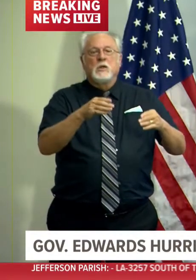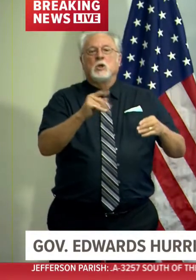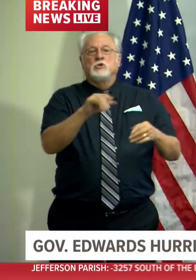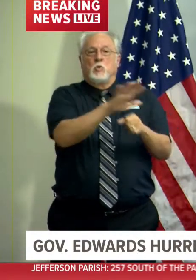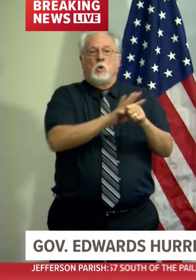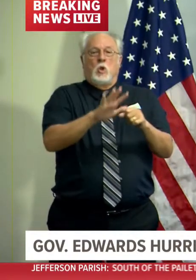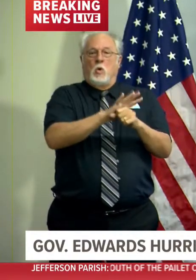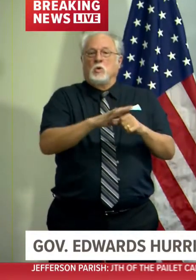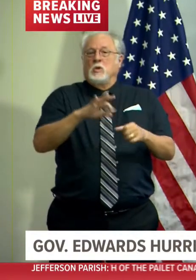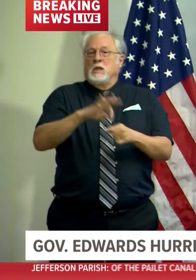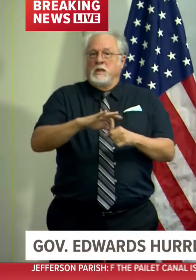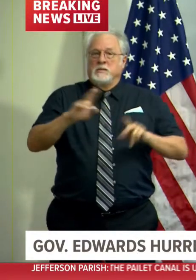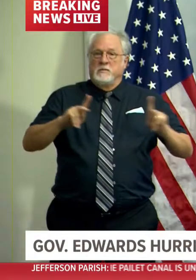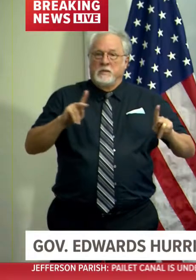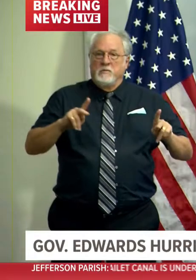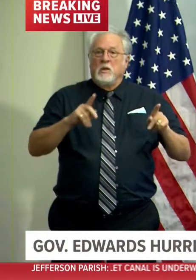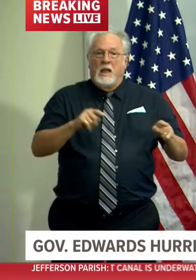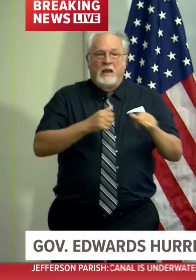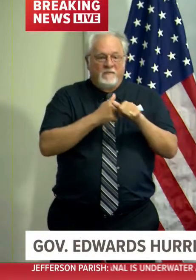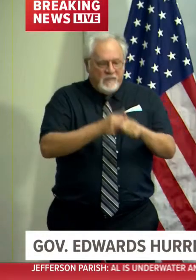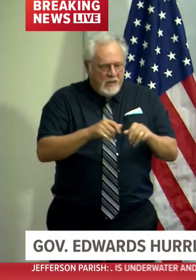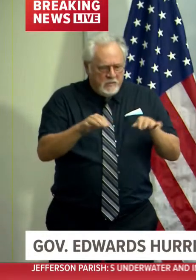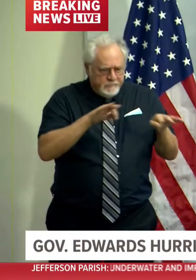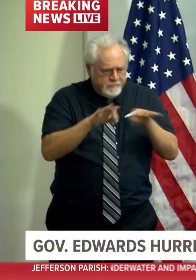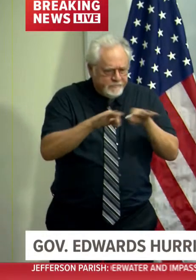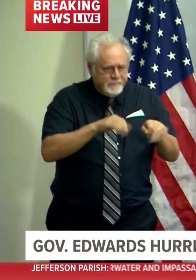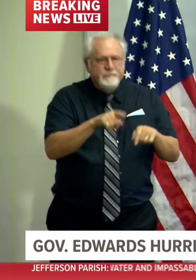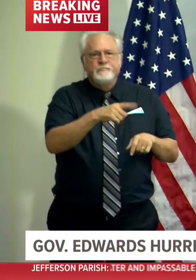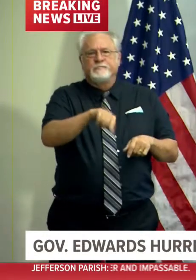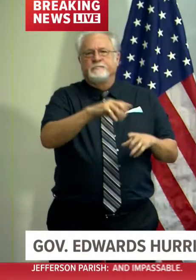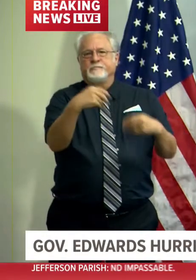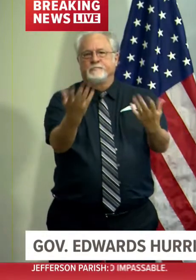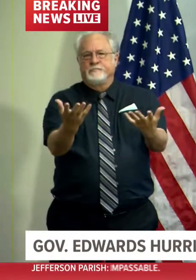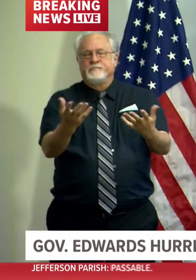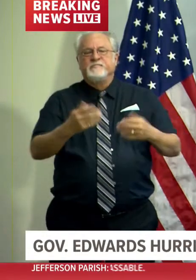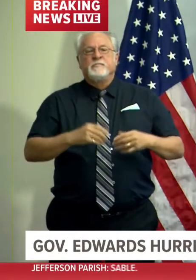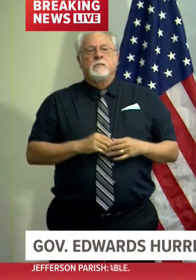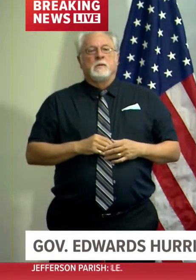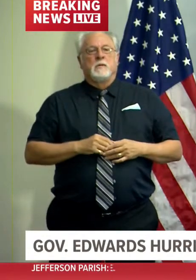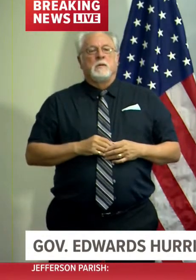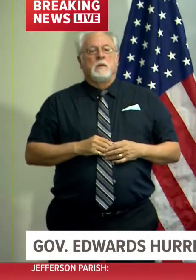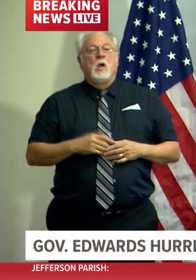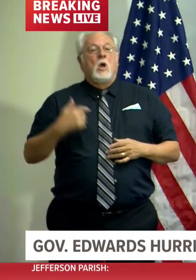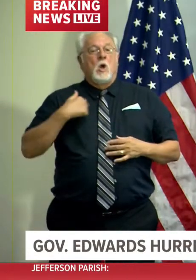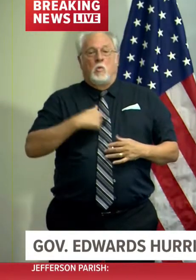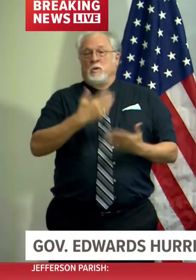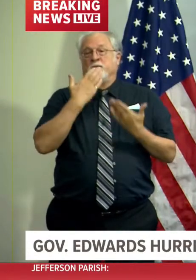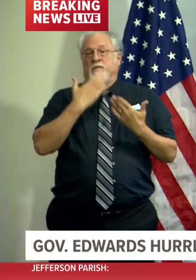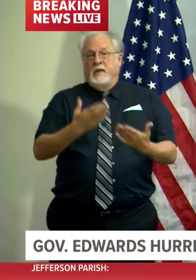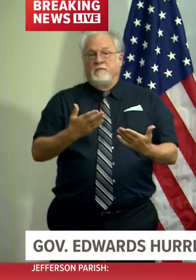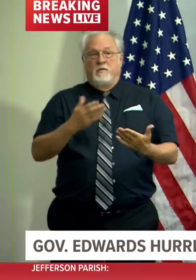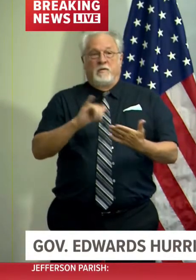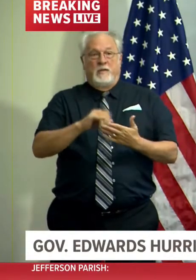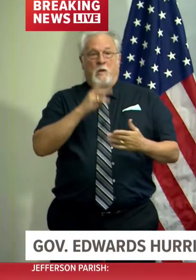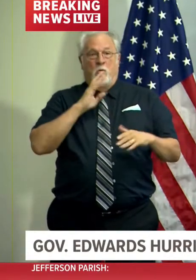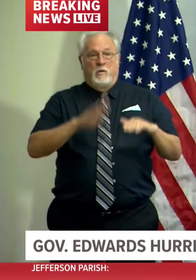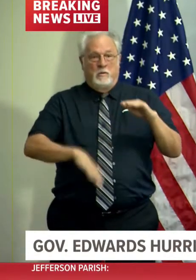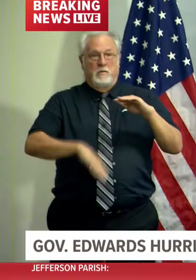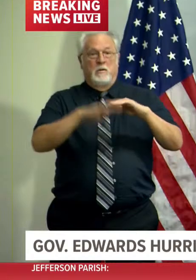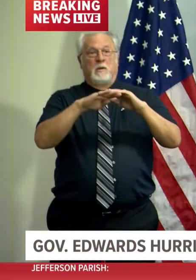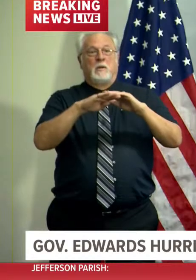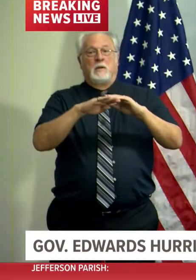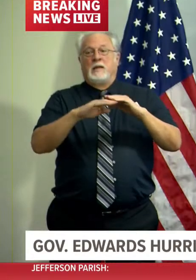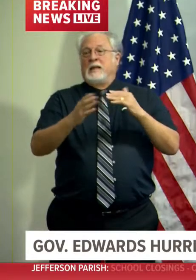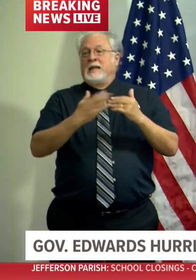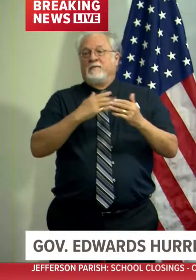to their local elected officials and follow the directives that they've been given. We are very thankful when that water comes back up, even